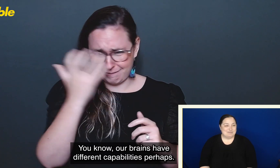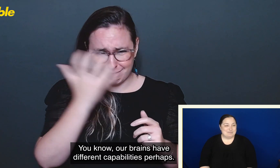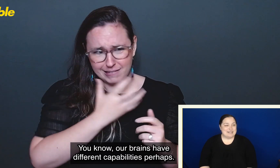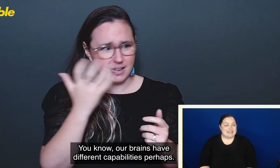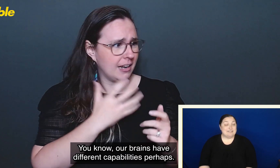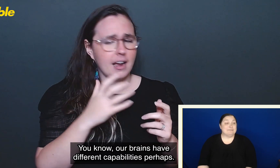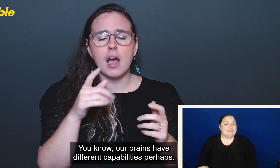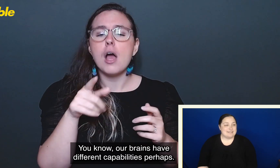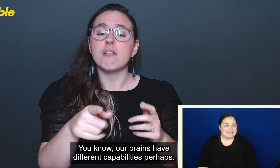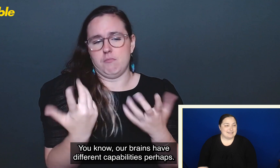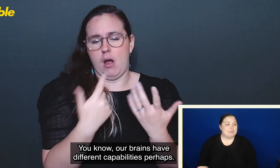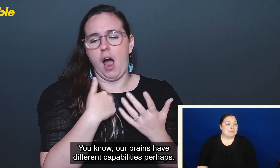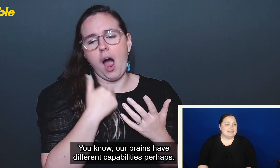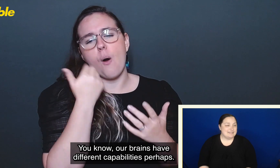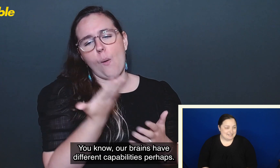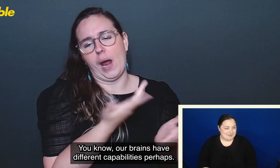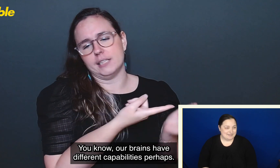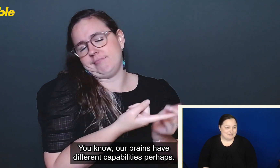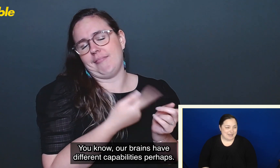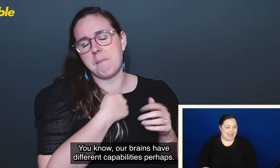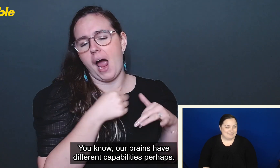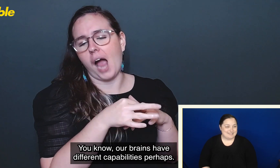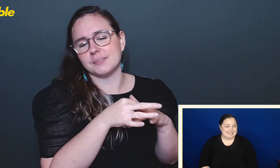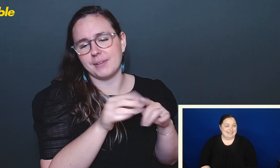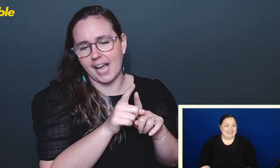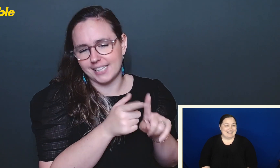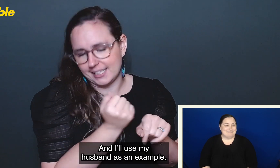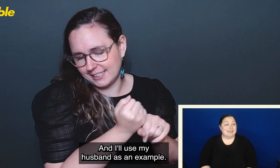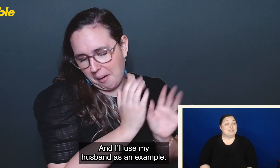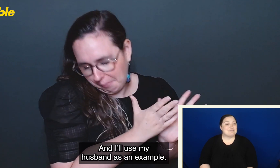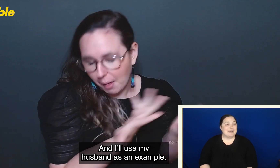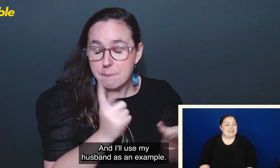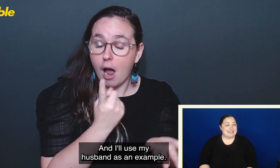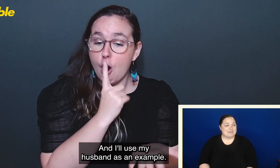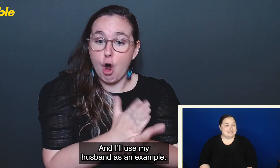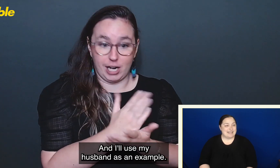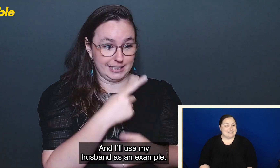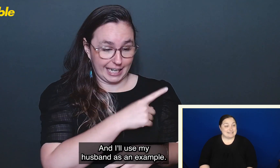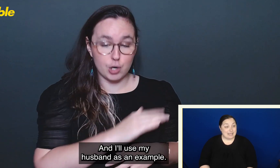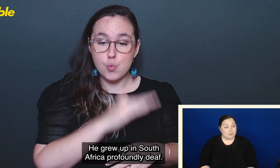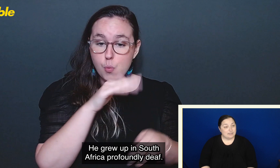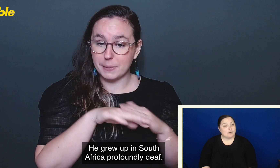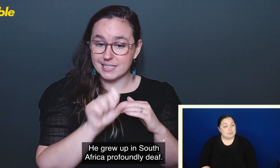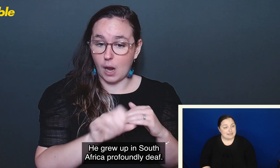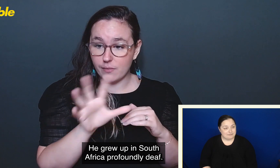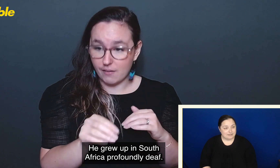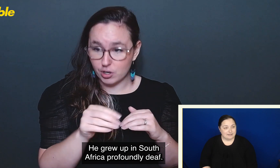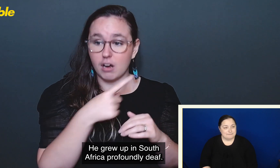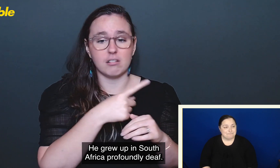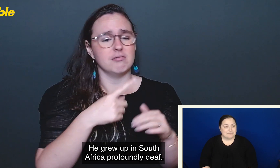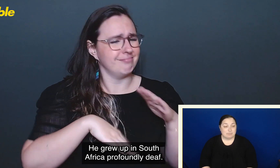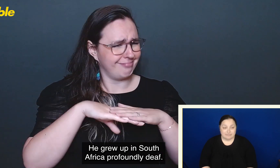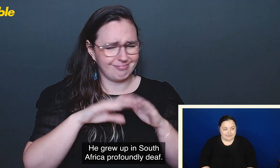Our brains have different capabilities, perhaps. And I'll use my husband as an example. He grew up in South